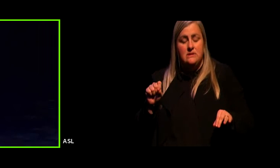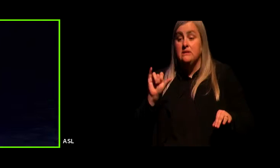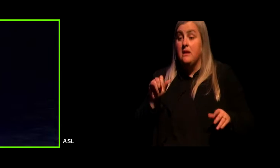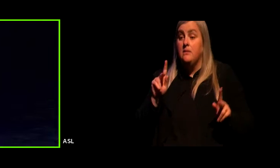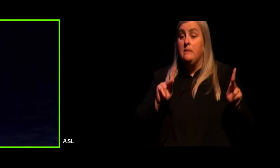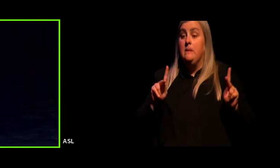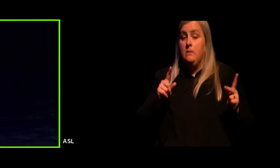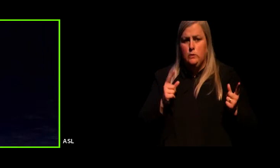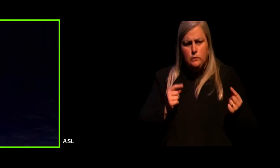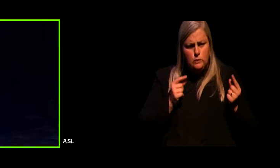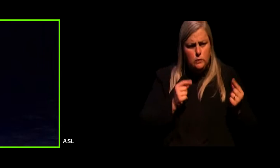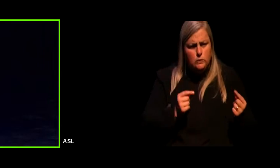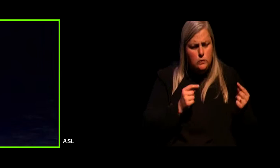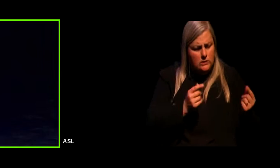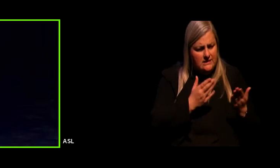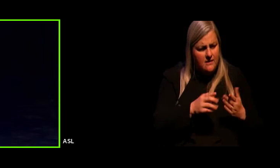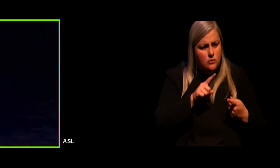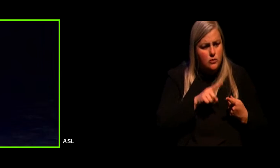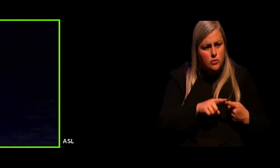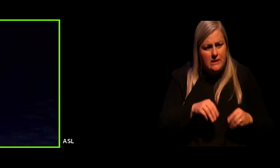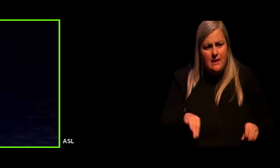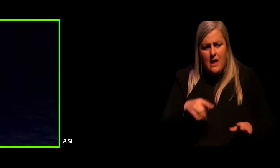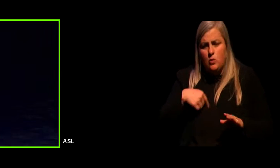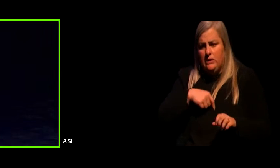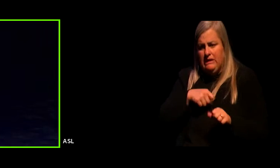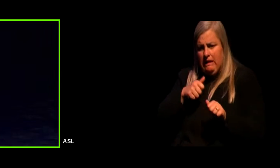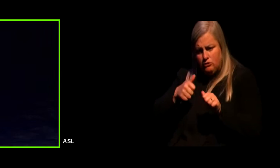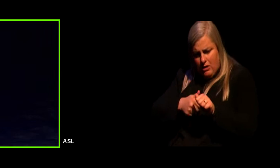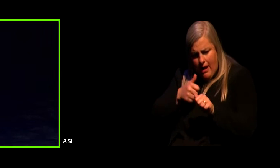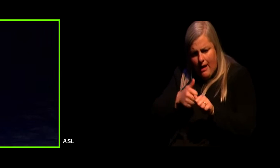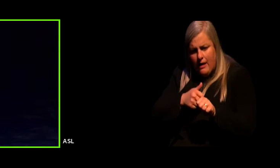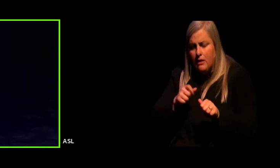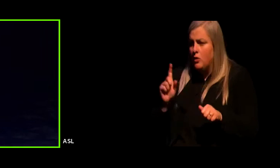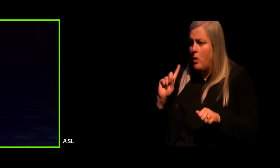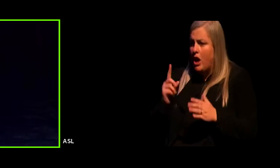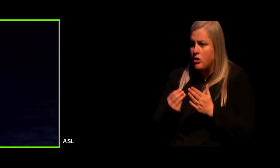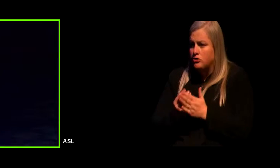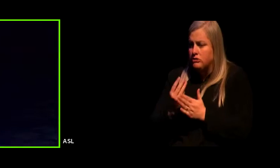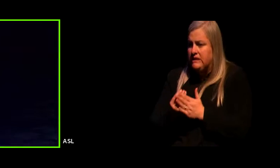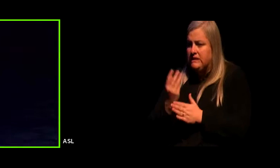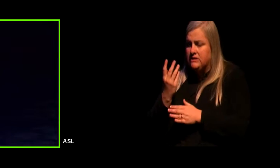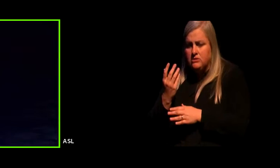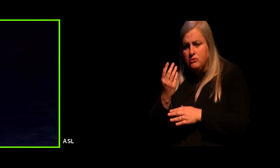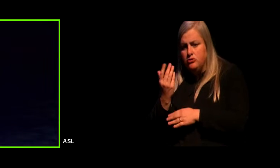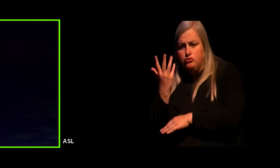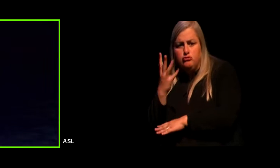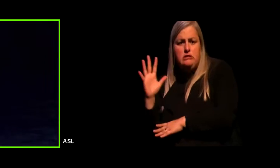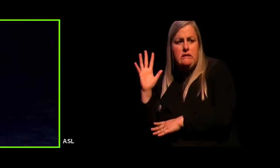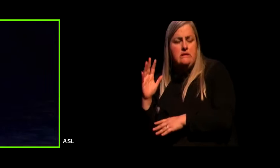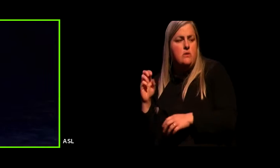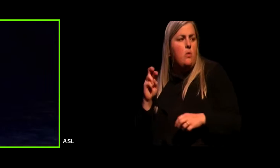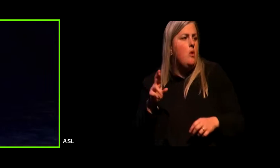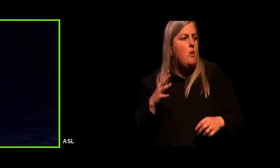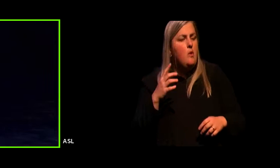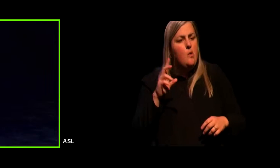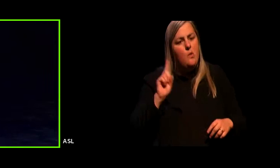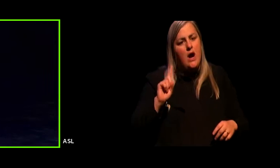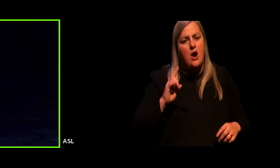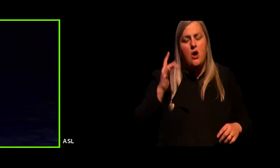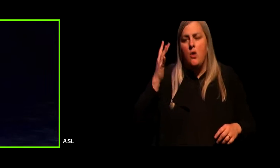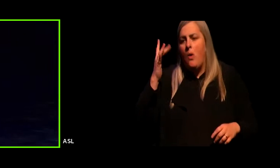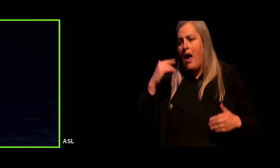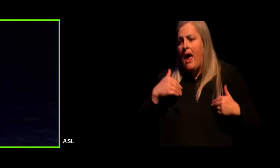track in where trees grow, where and why different animals even exist in